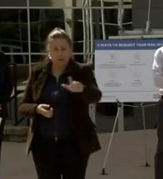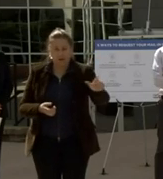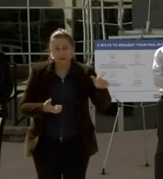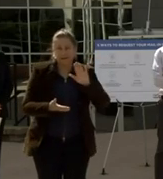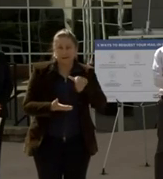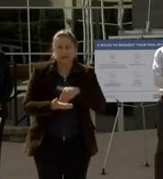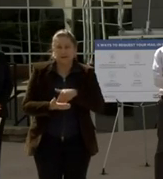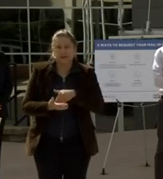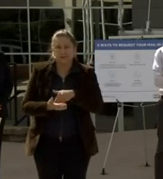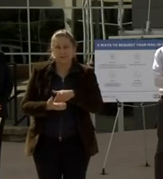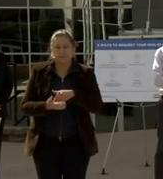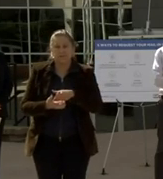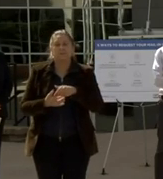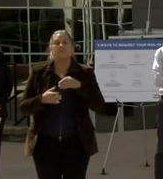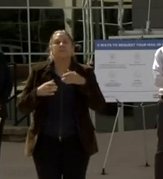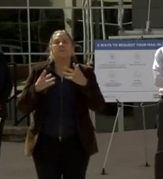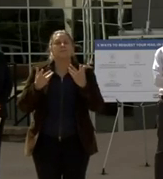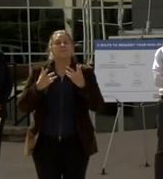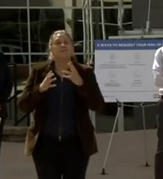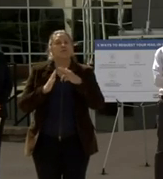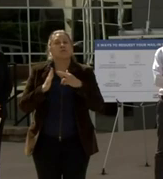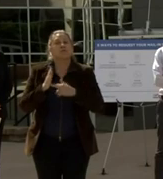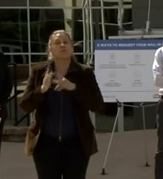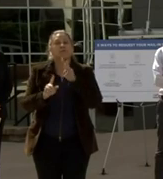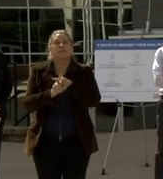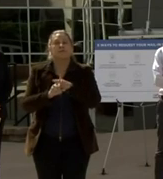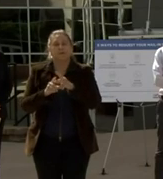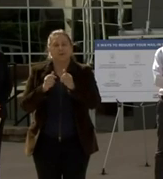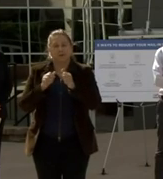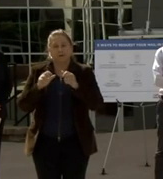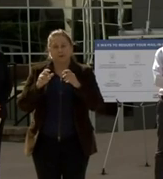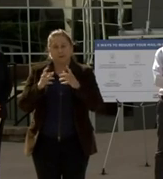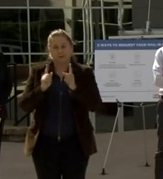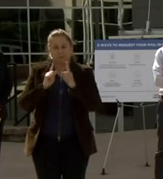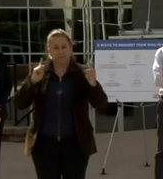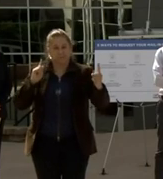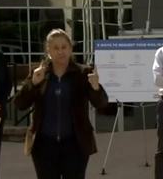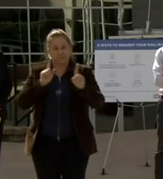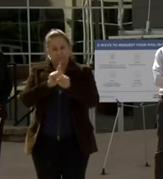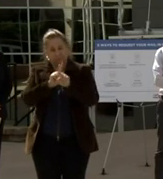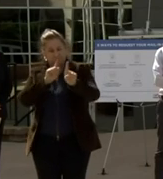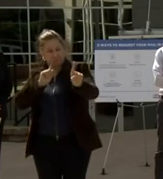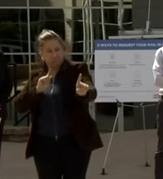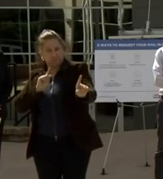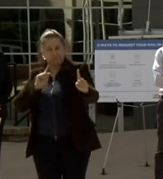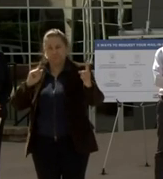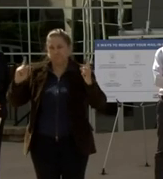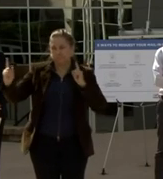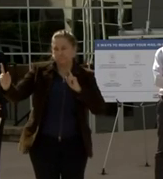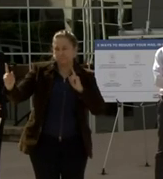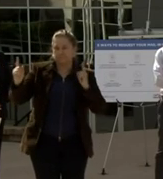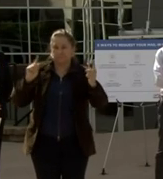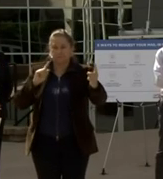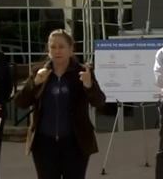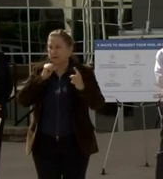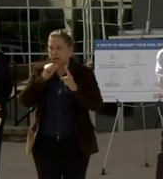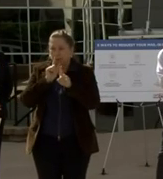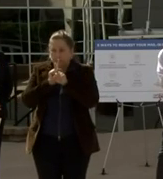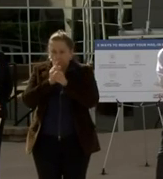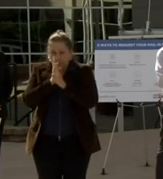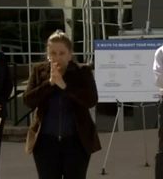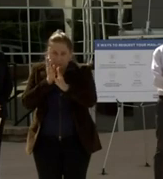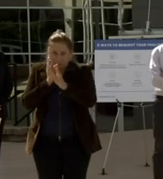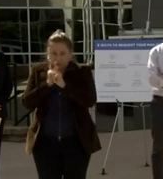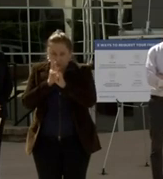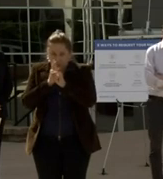procedures shall be followed at each vote center. Notwithstanding all that, and all the precautions we